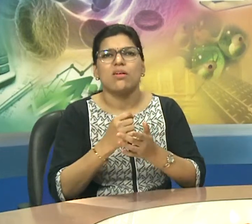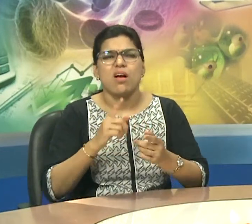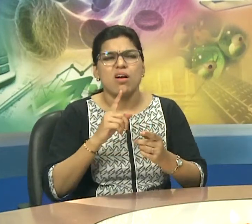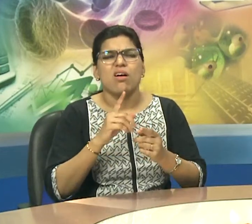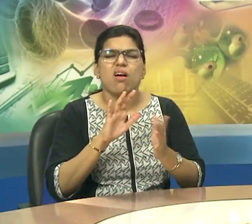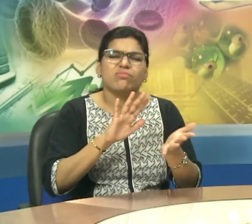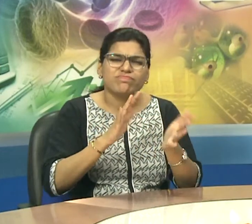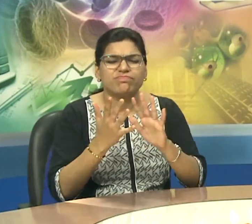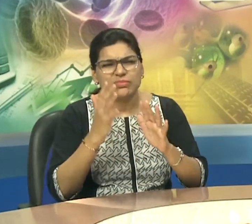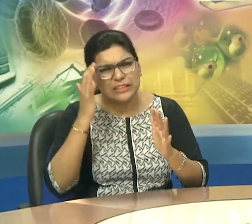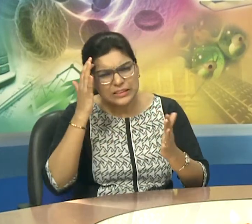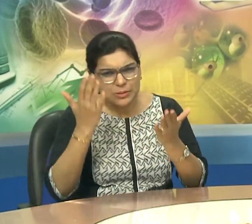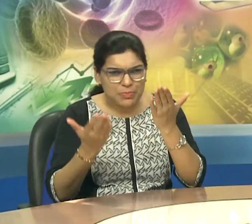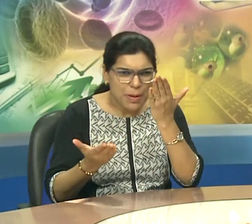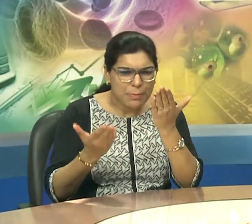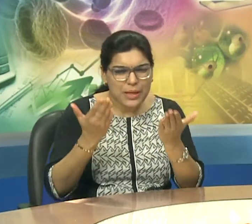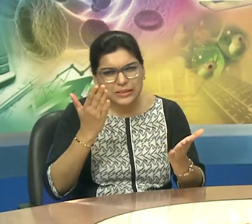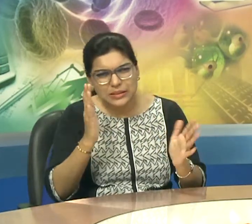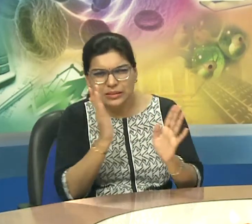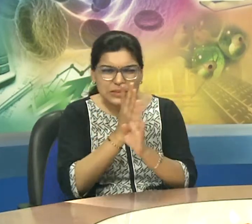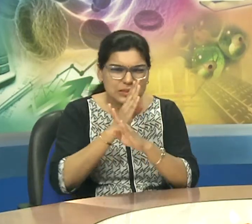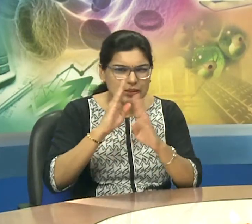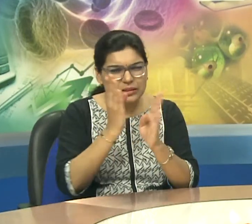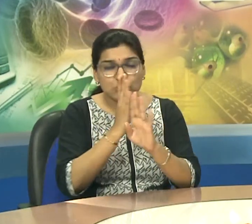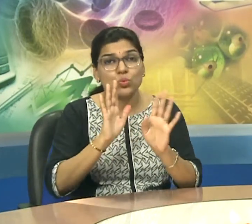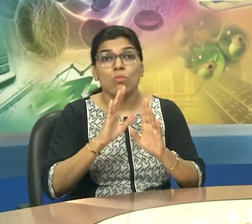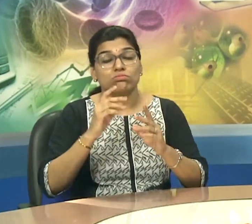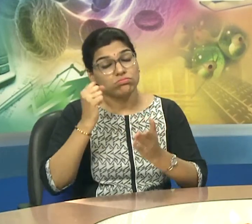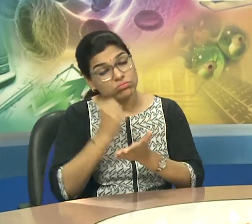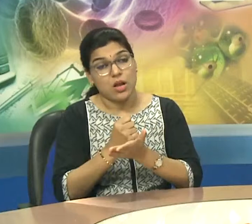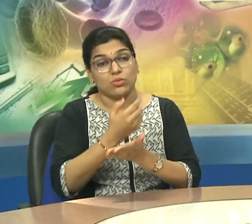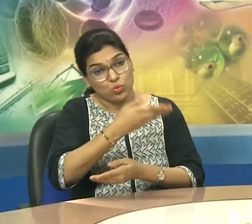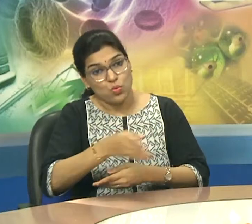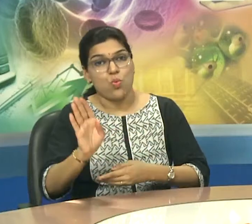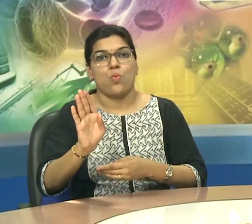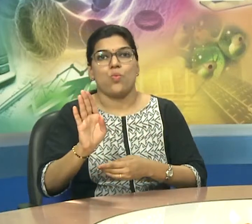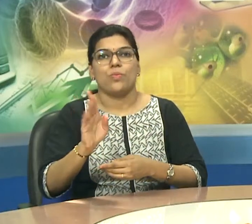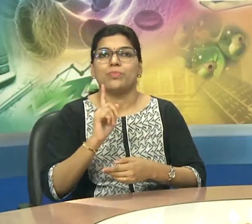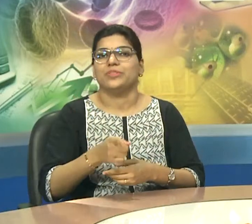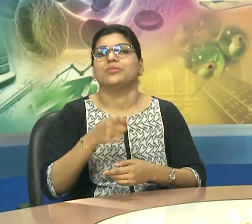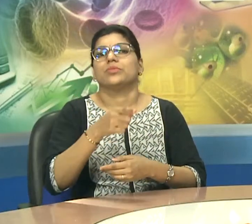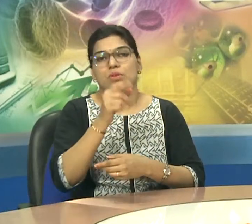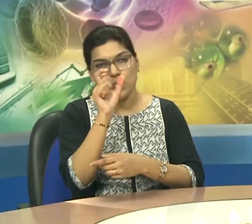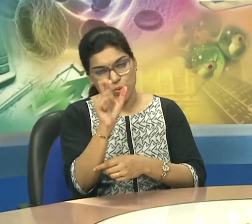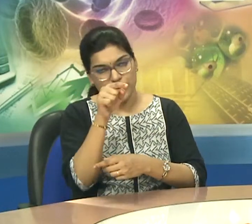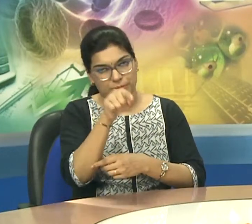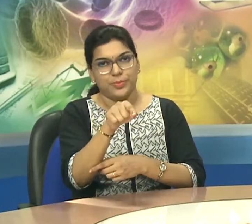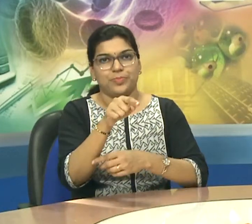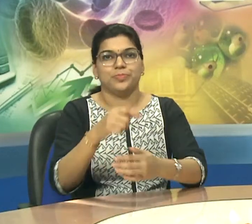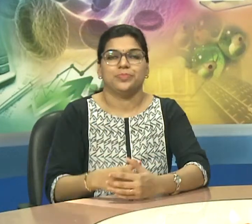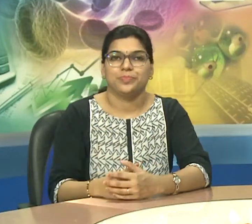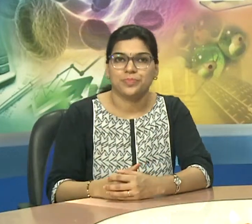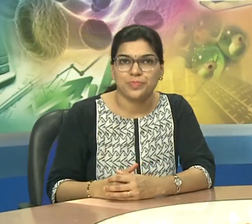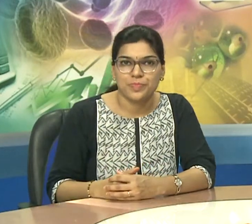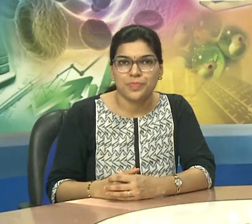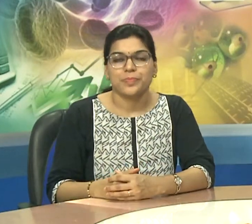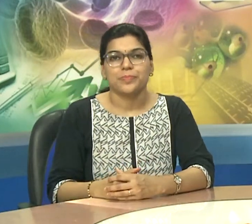the person who is in the hospital. So, this is to express the necessity, we use this